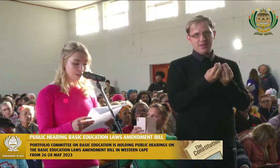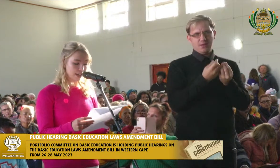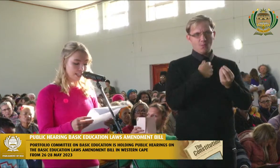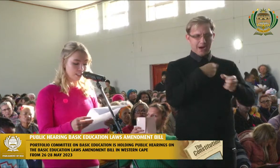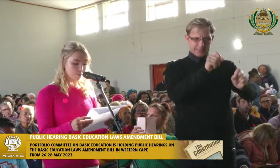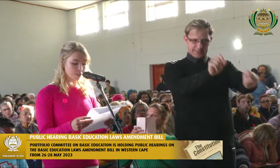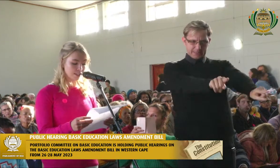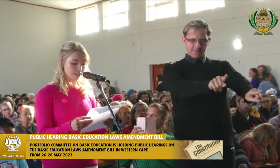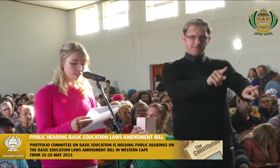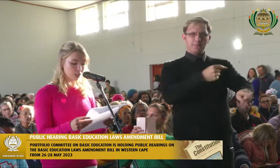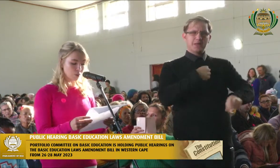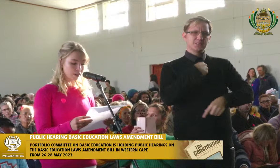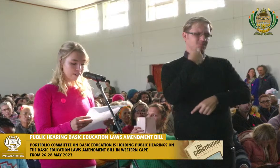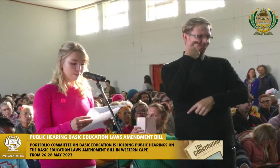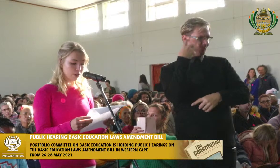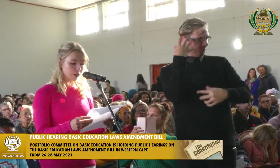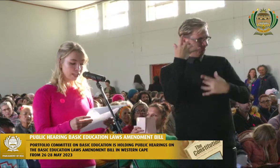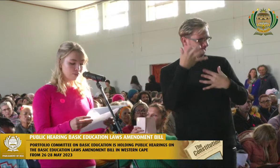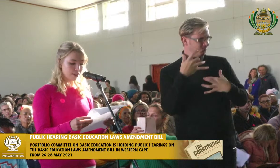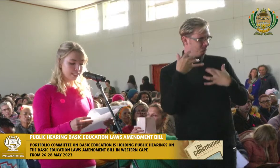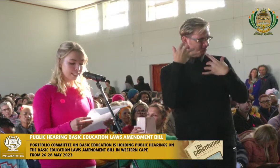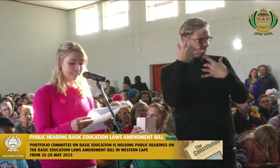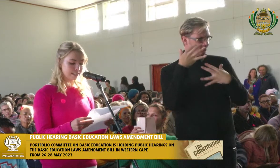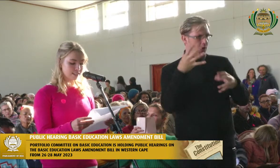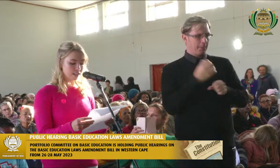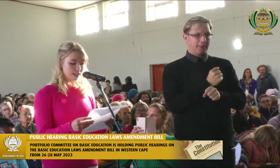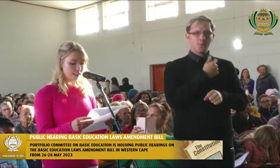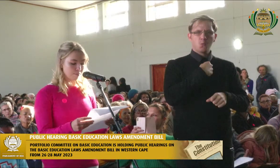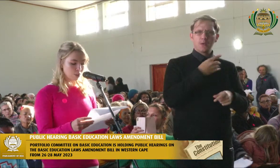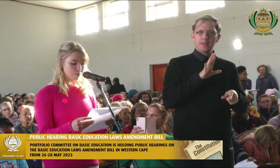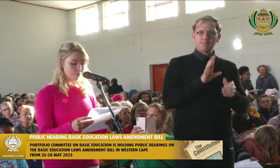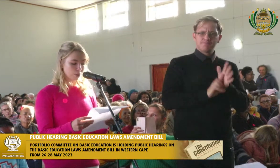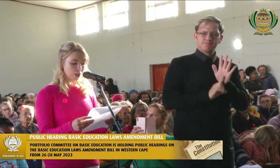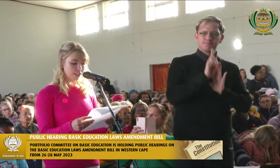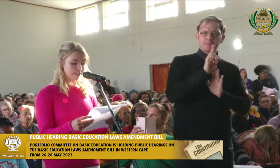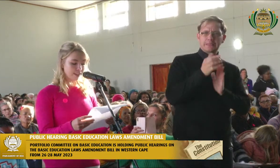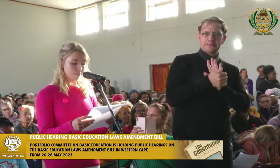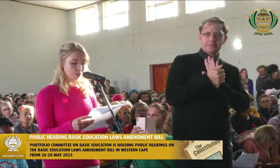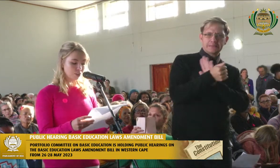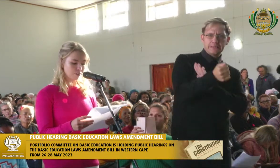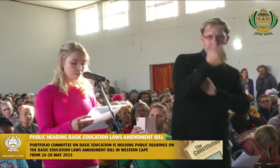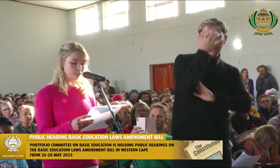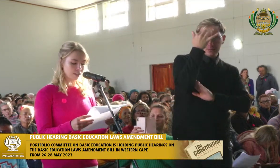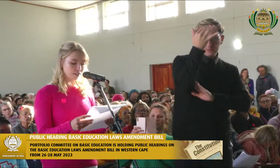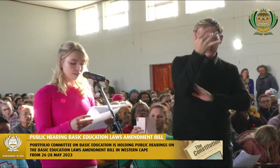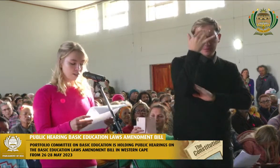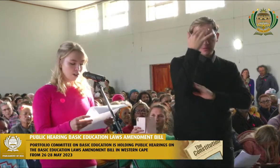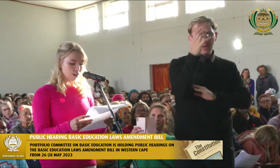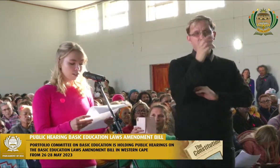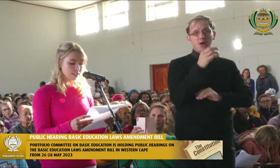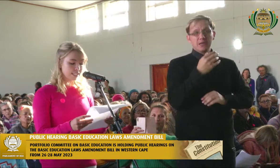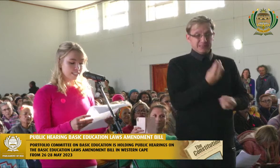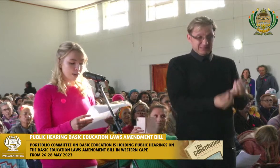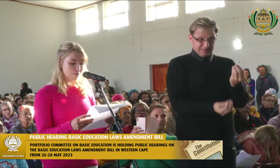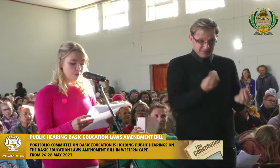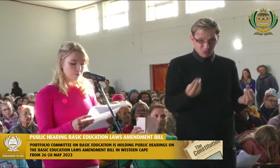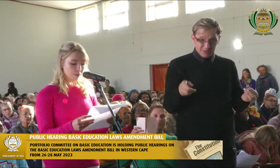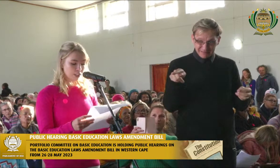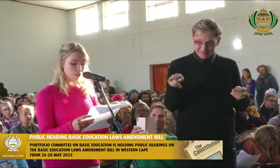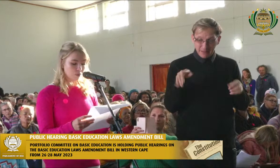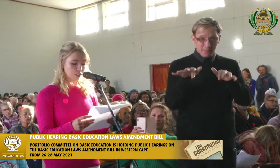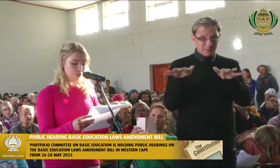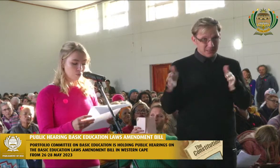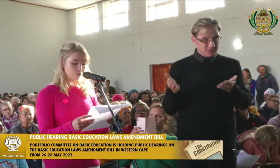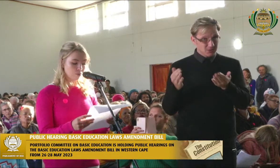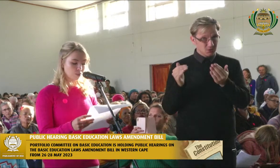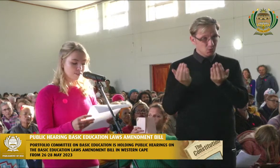on our own, and in the process, we develop learning and reasoning skills that most people only develop in university. Aren't these the type of people